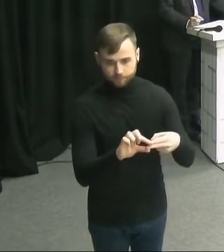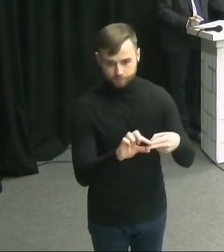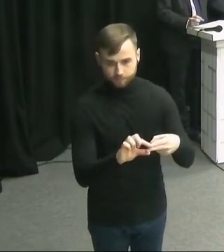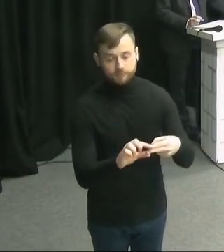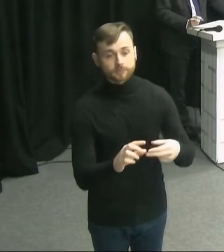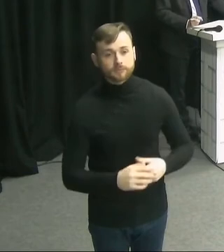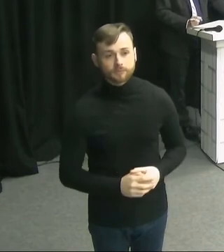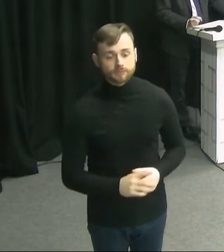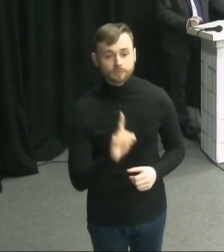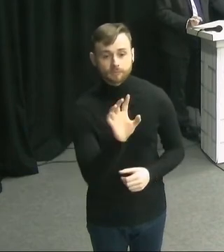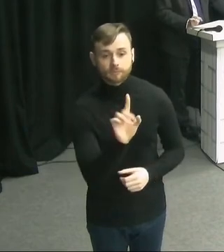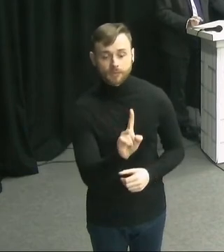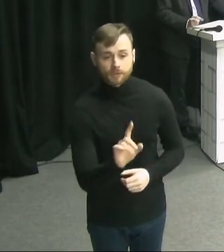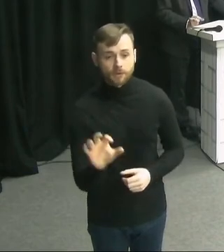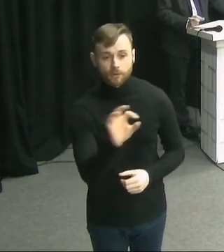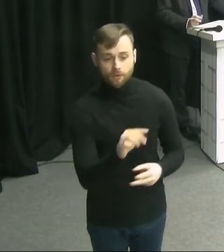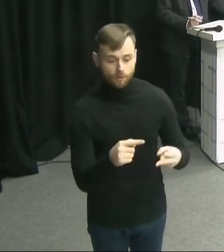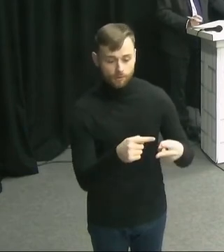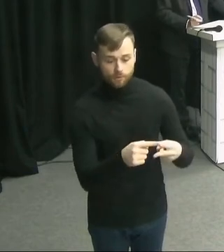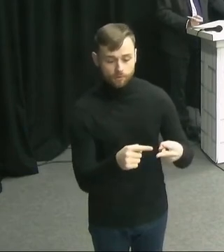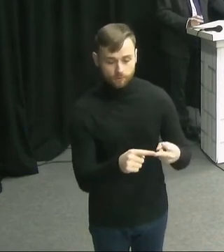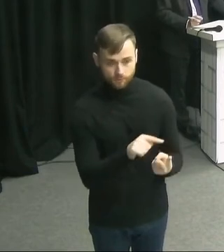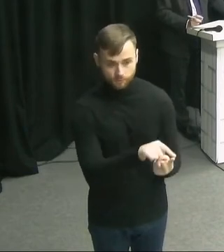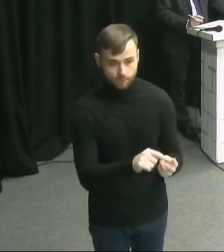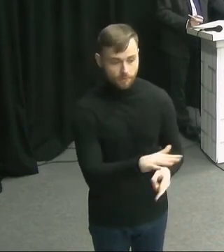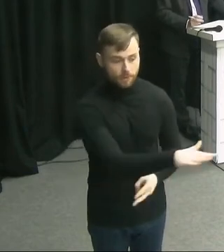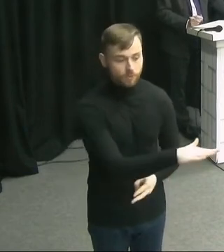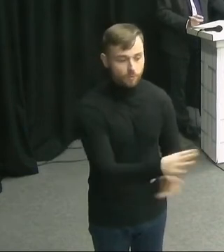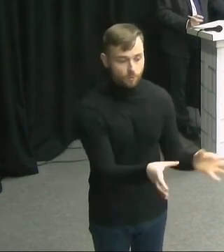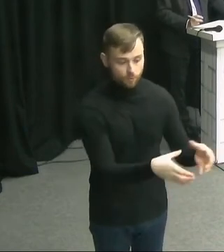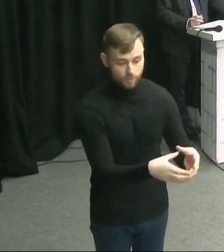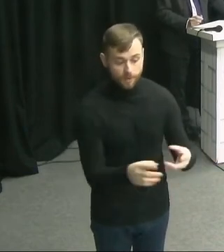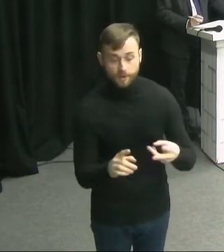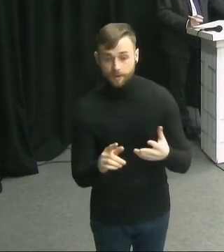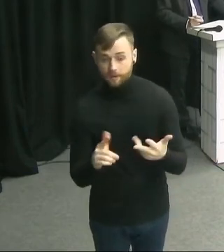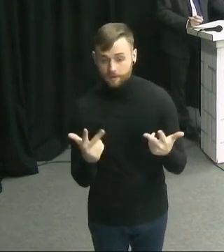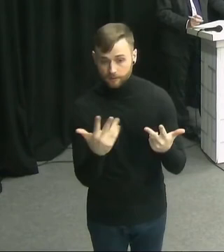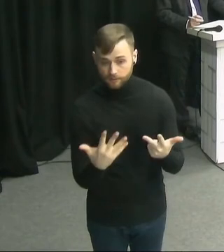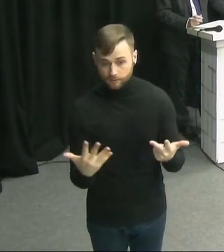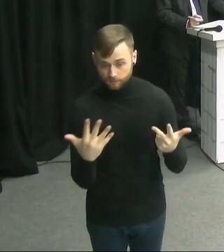And the eighth and the ninth statement, these are similar.